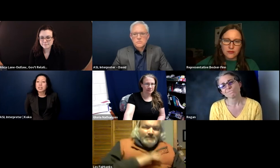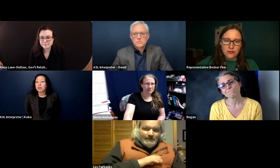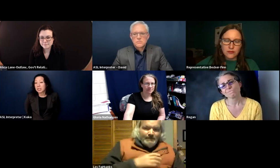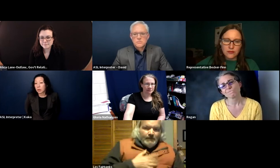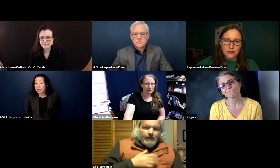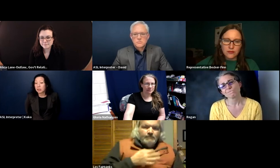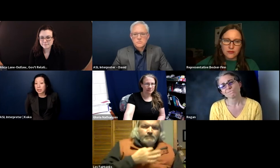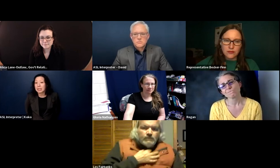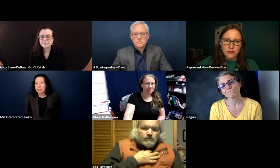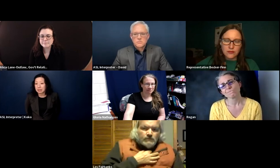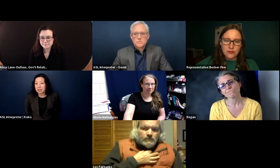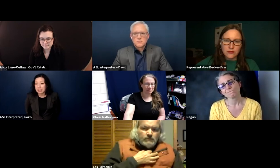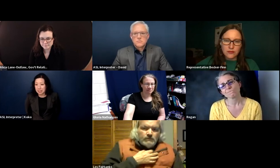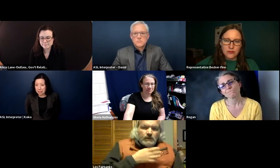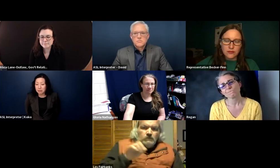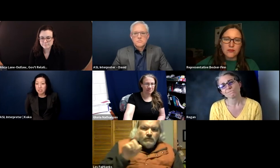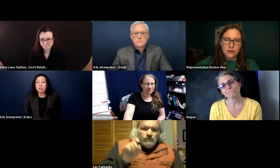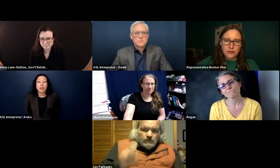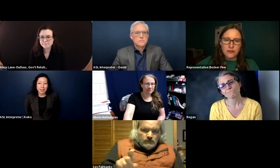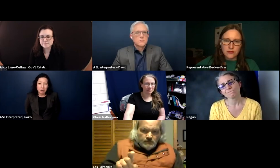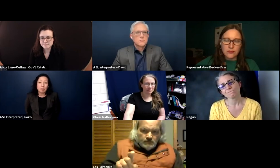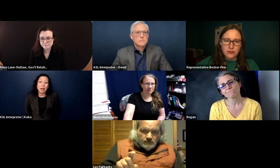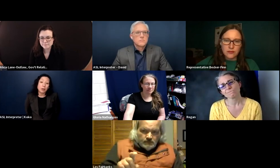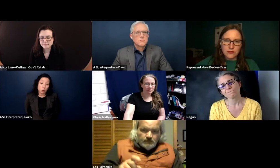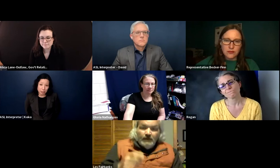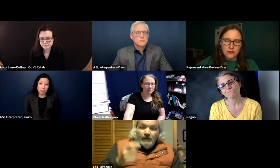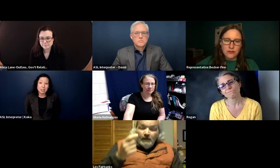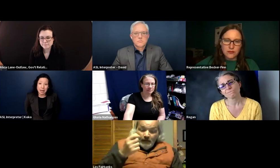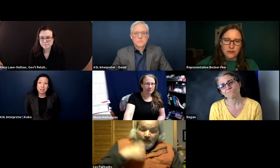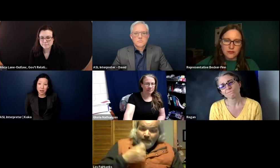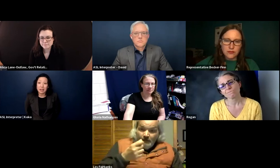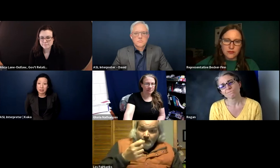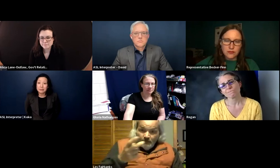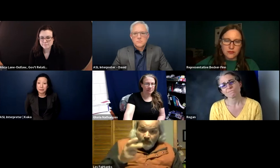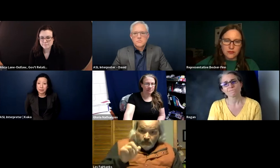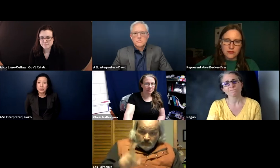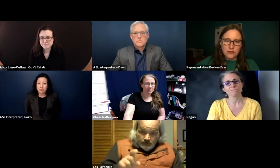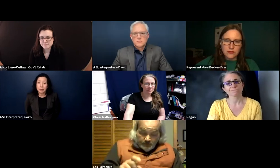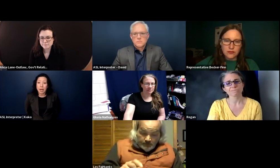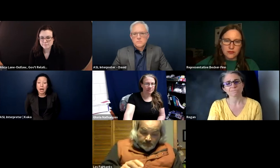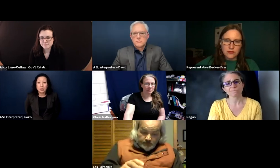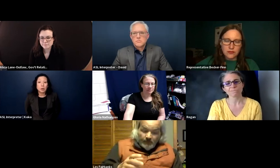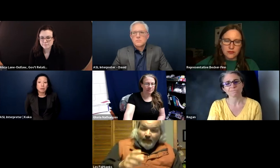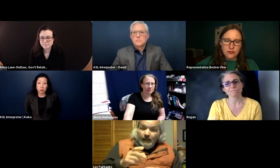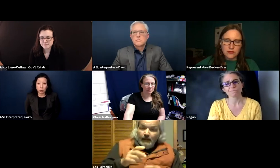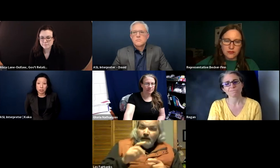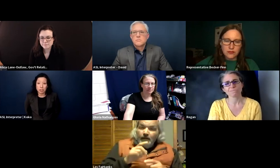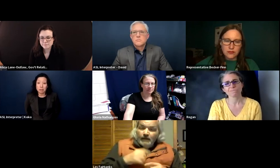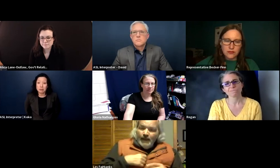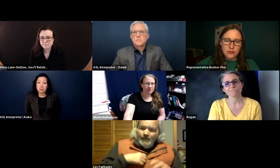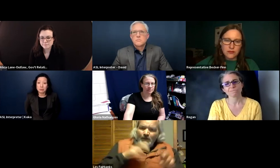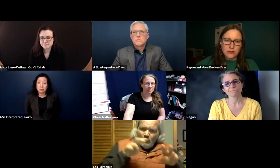And so that's the reason why I joined this evening so I could have my other questions satisfied. I do have a